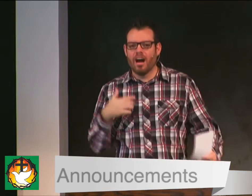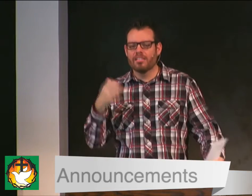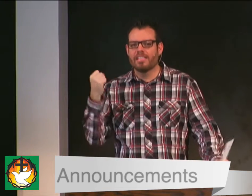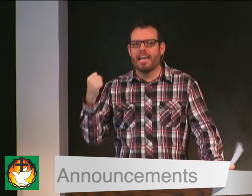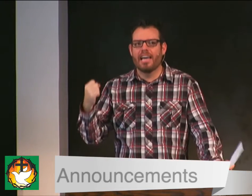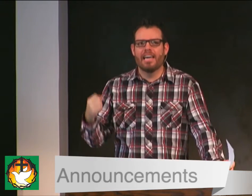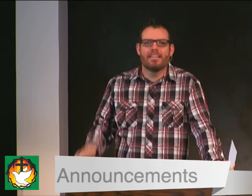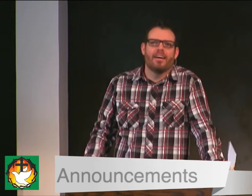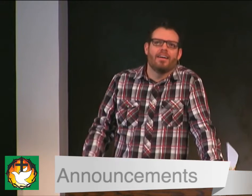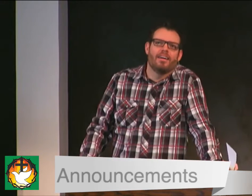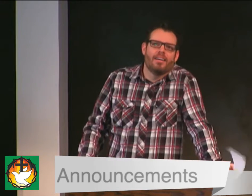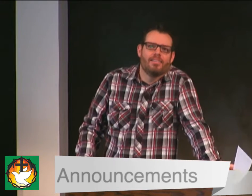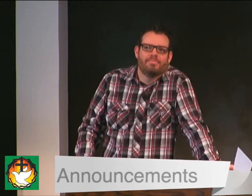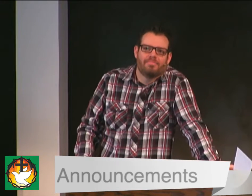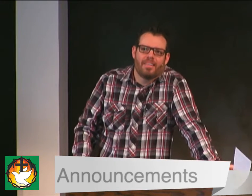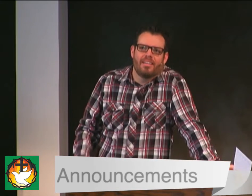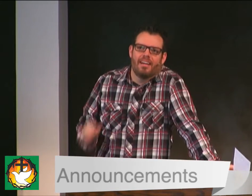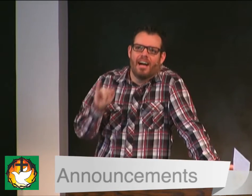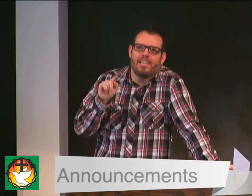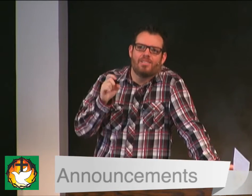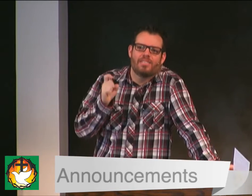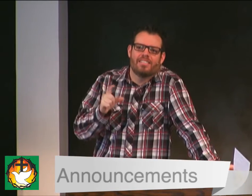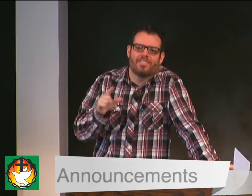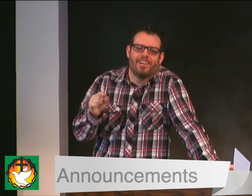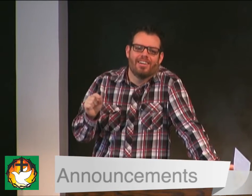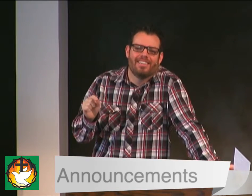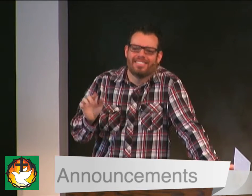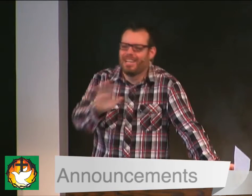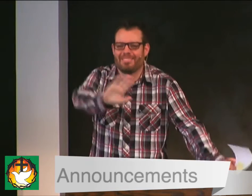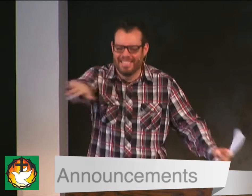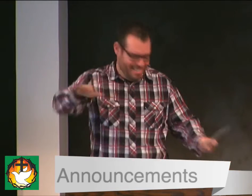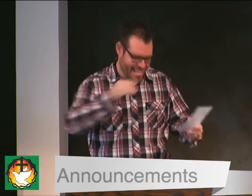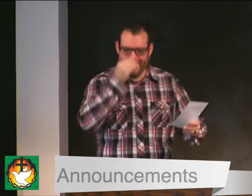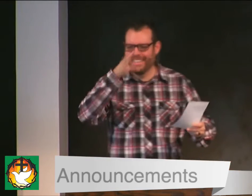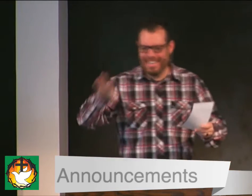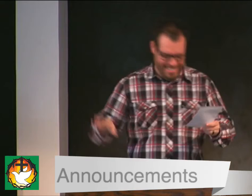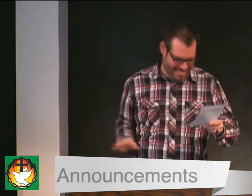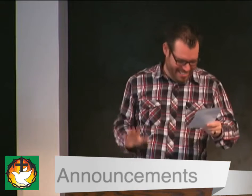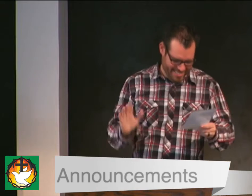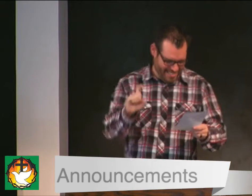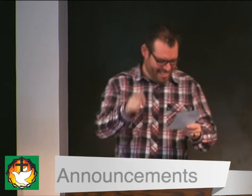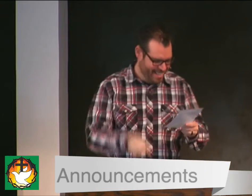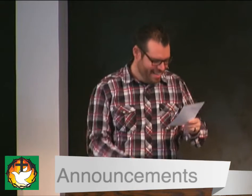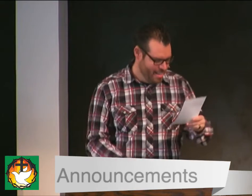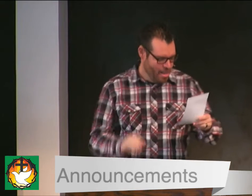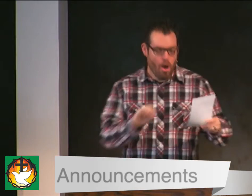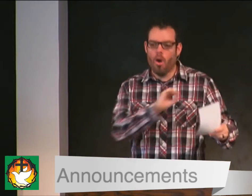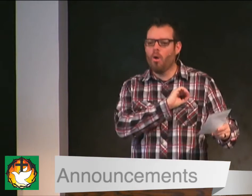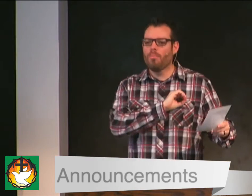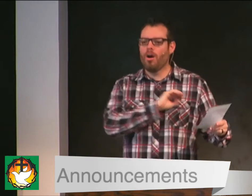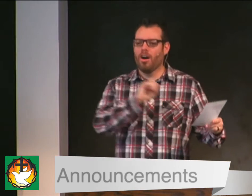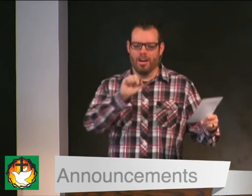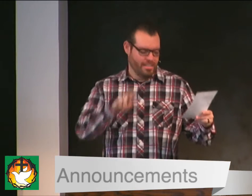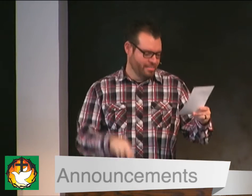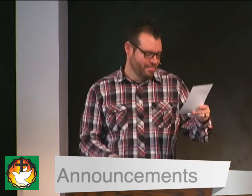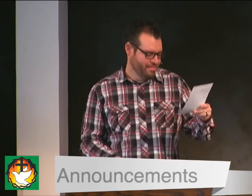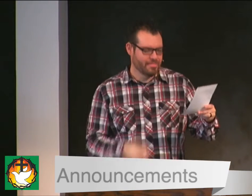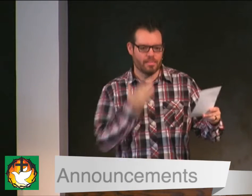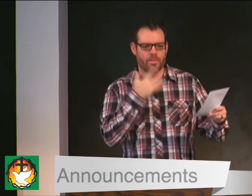So I'll take iTunes gift card. No, I'm just kidding. I don't care.